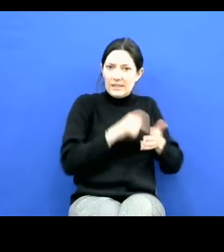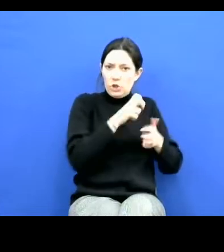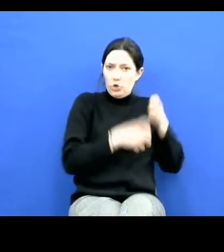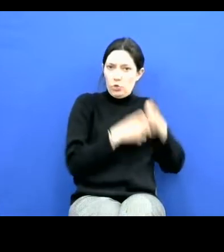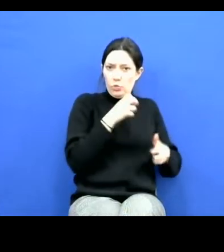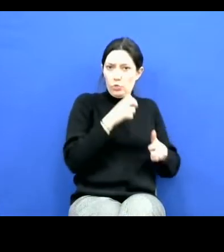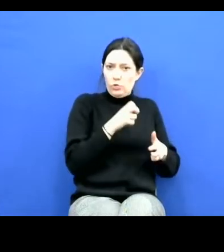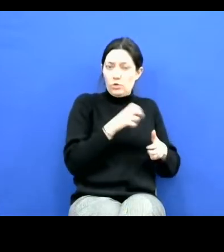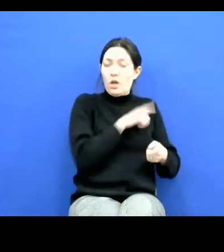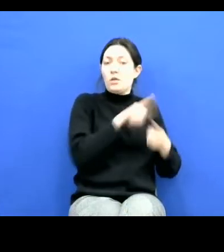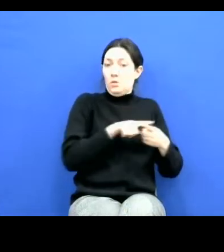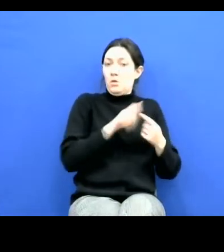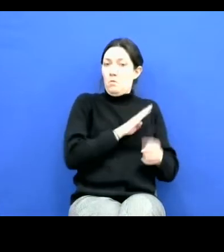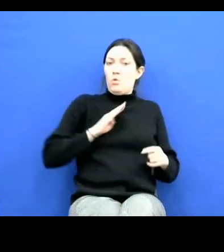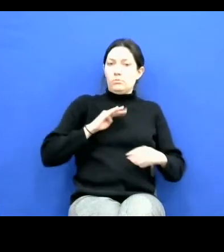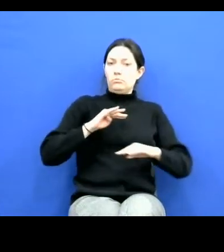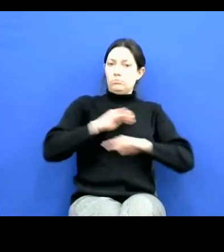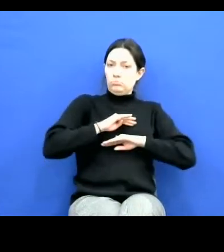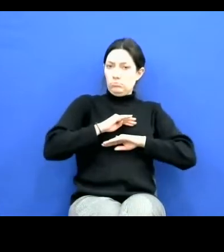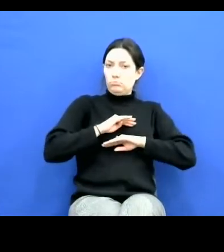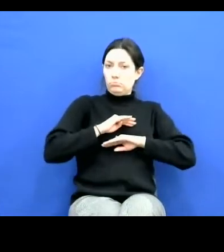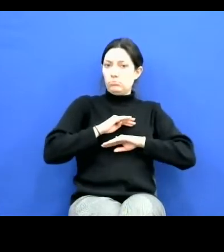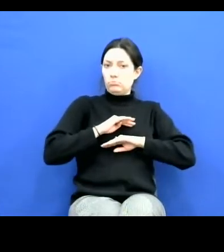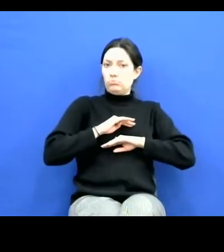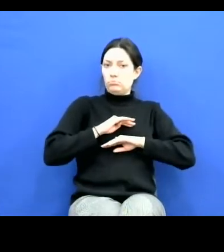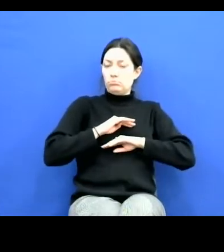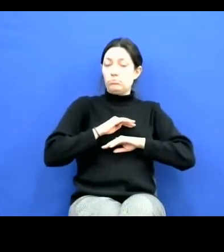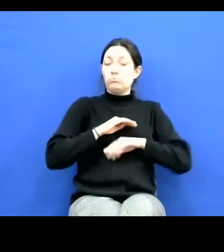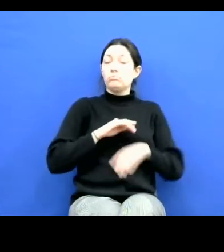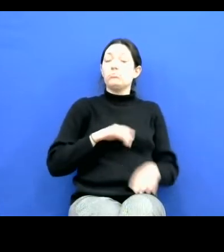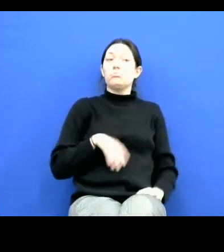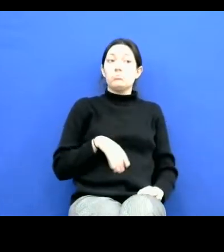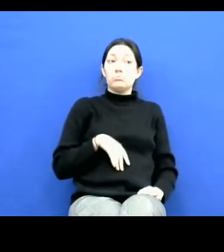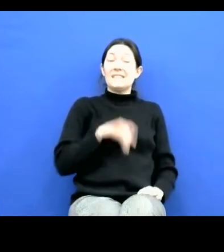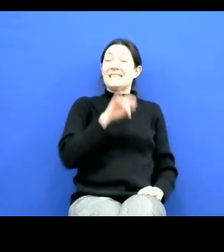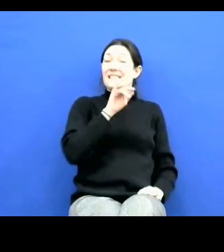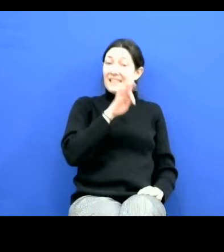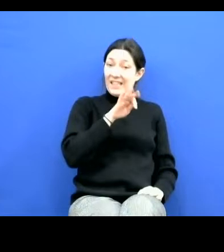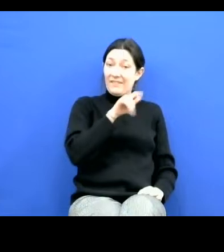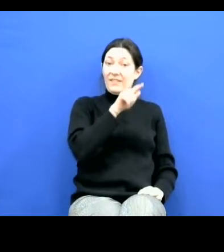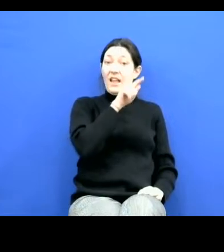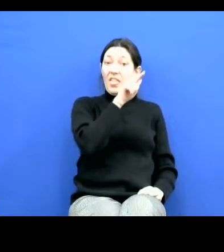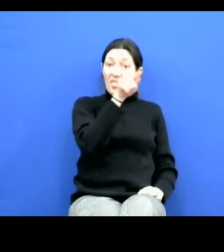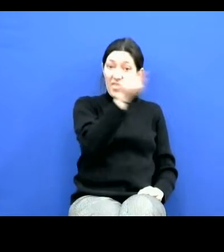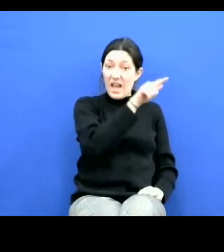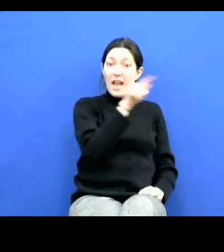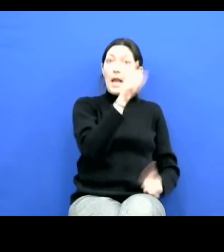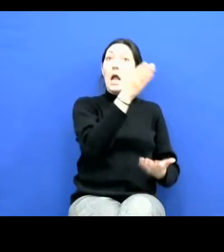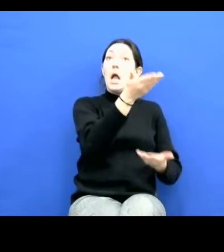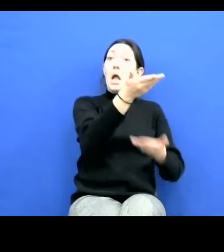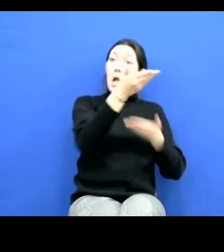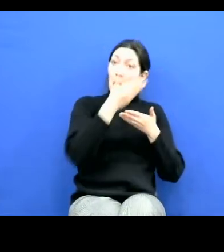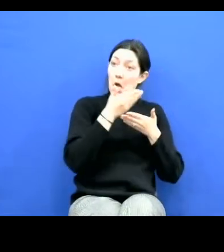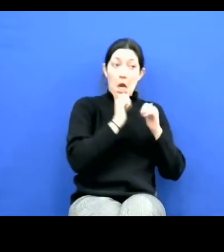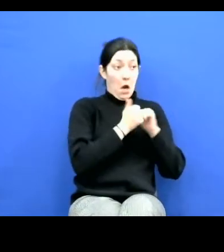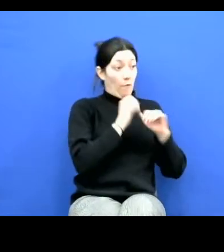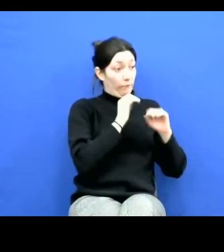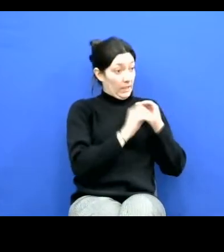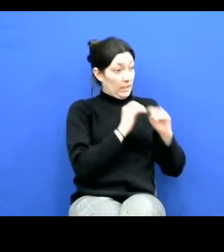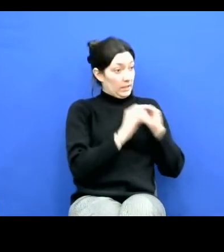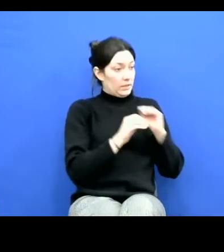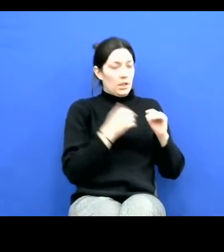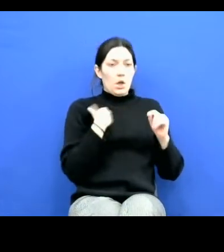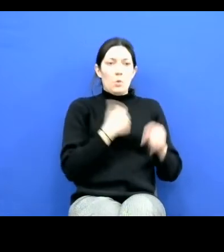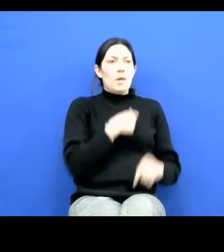the satisfaction of the town board. When they present such a mitigation, we don't just take